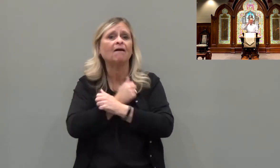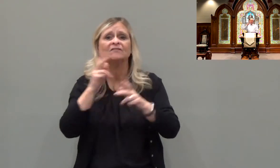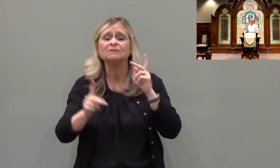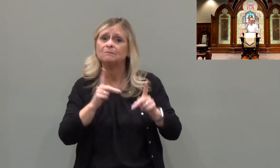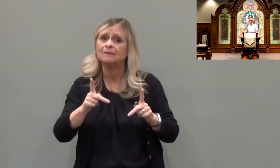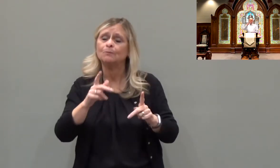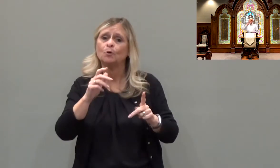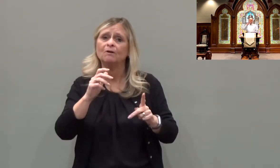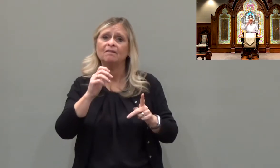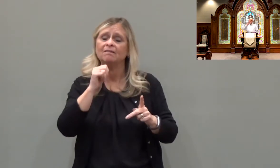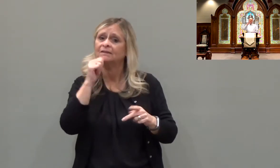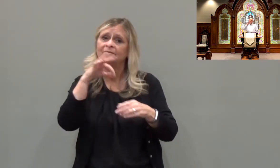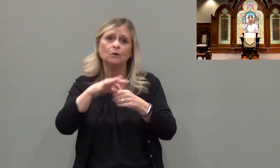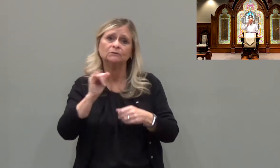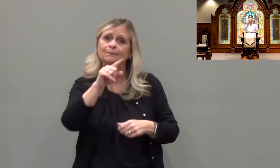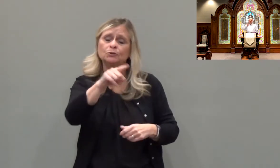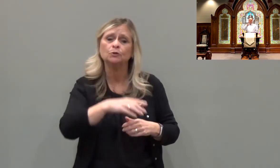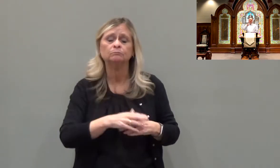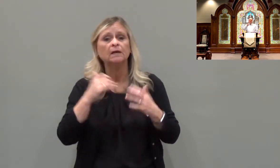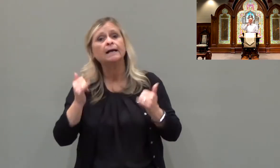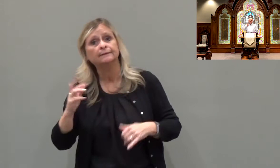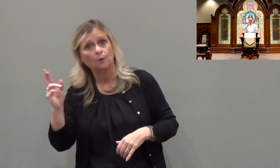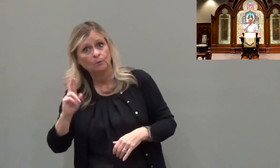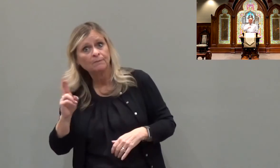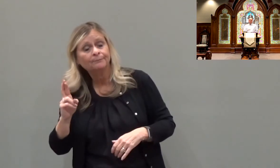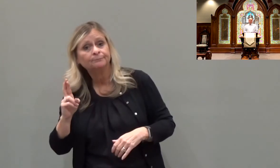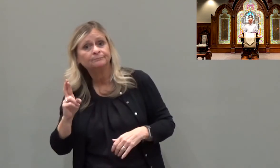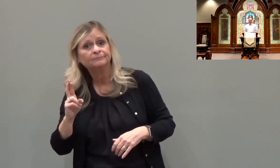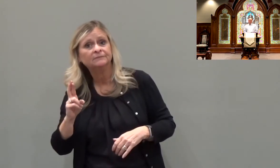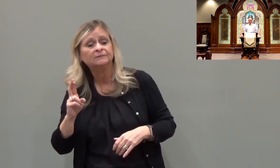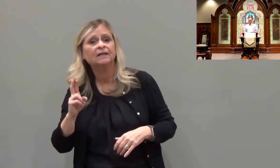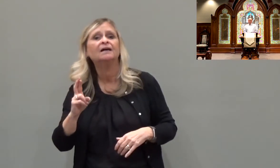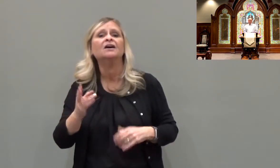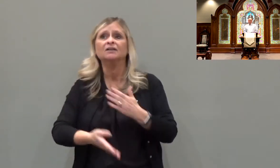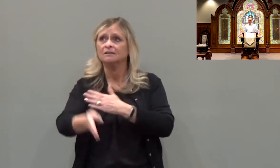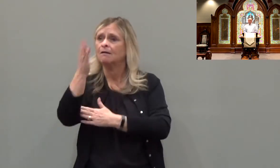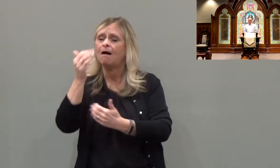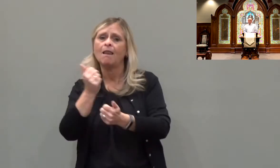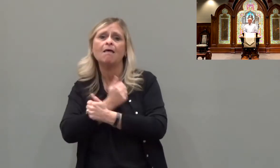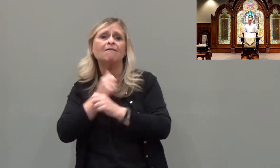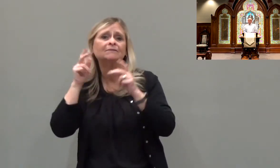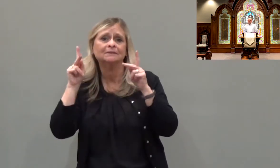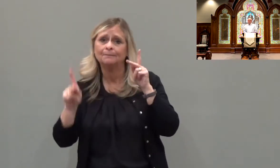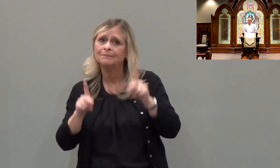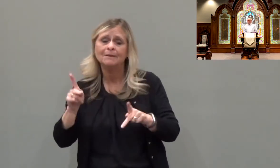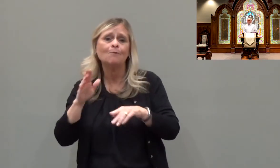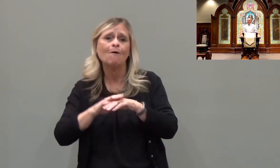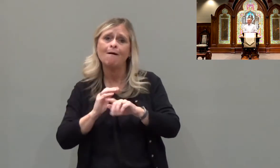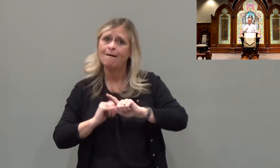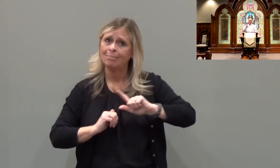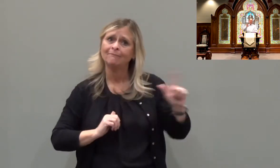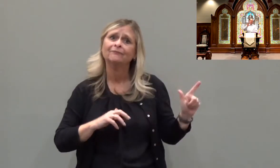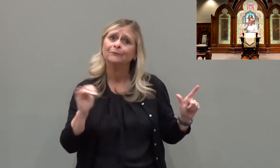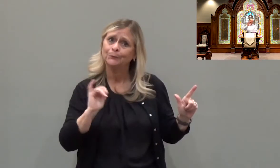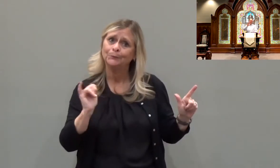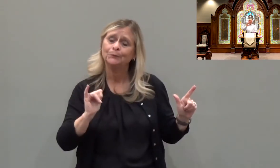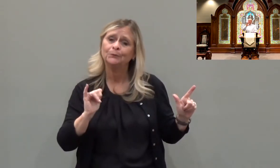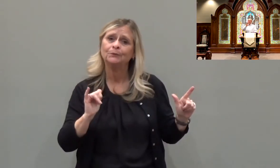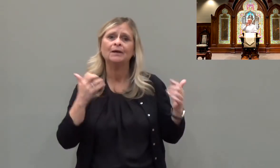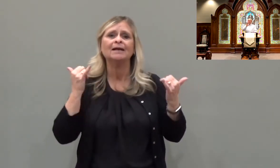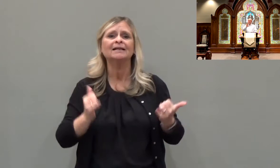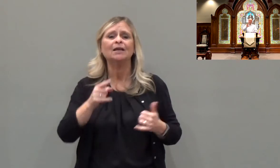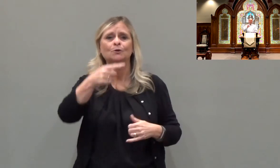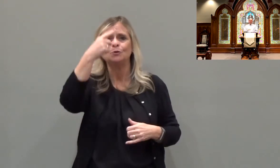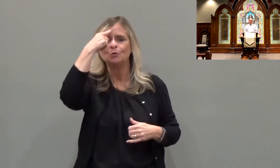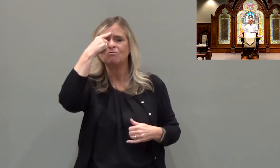you Republicans, God loves people who are on the left also. Now, those of you who think